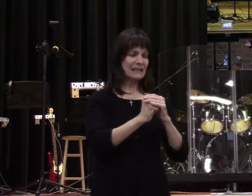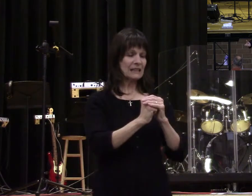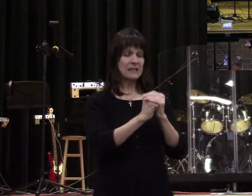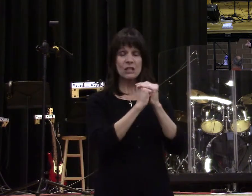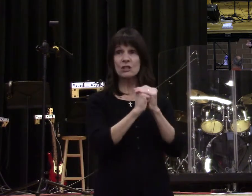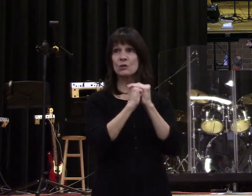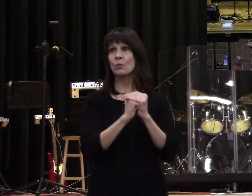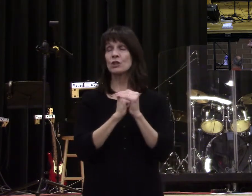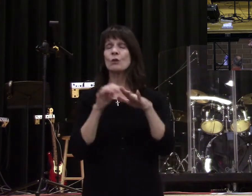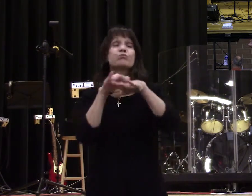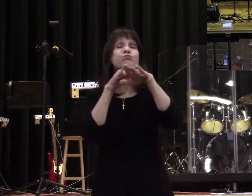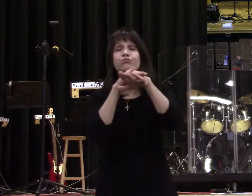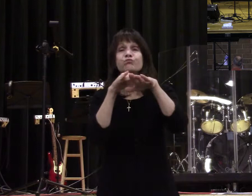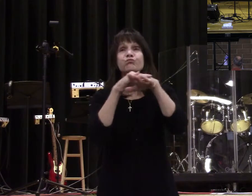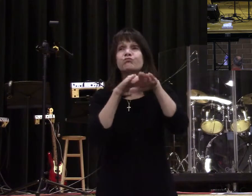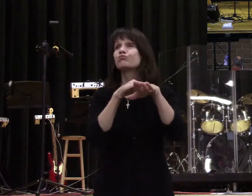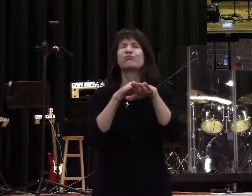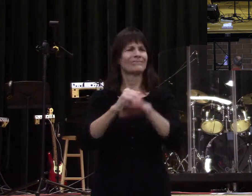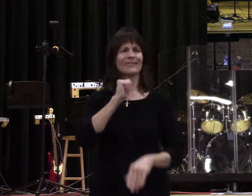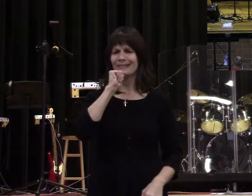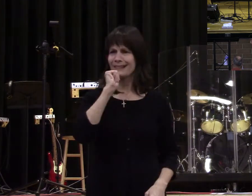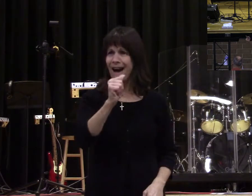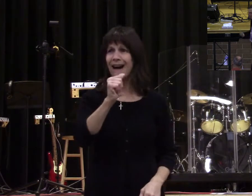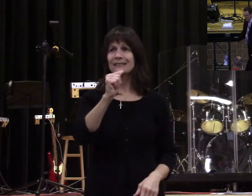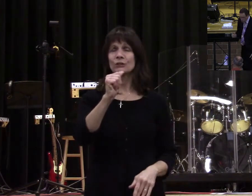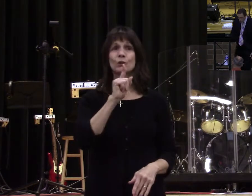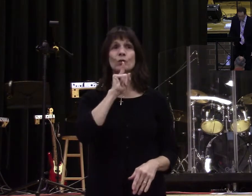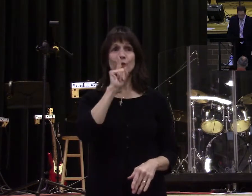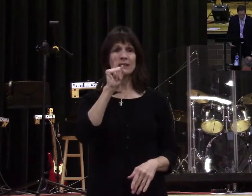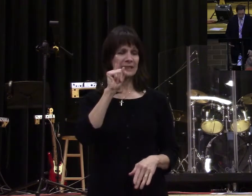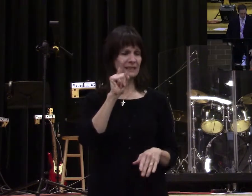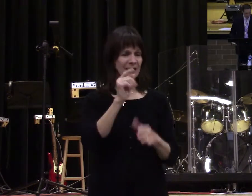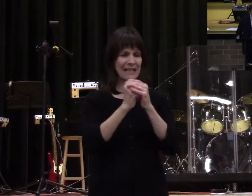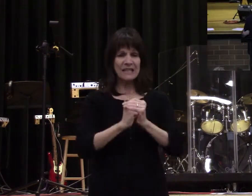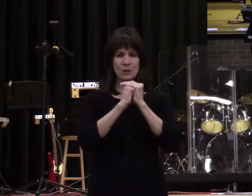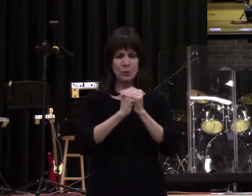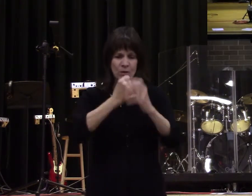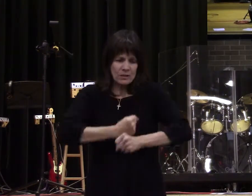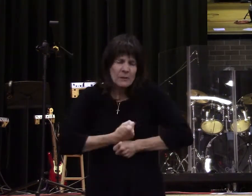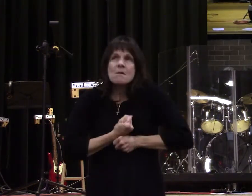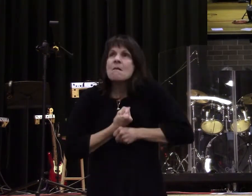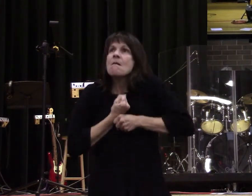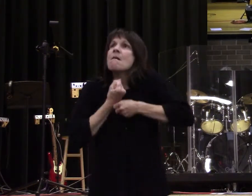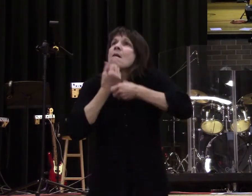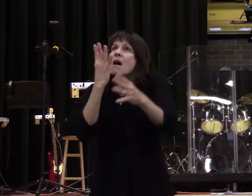I making any sense today? And you need to make your worship